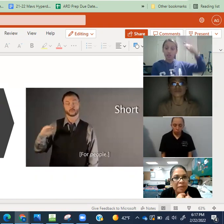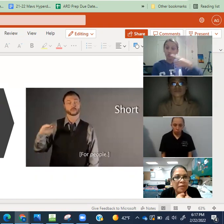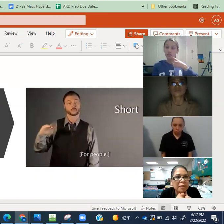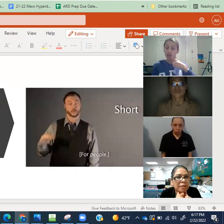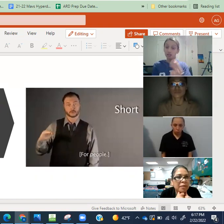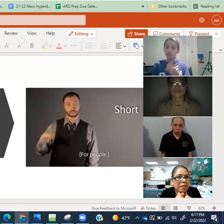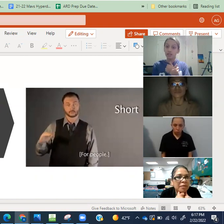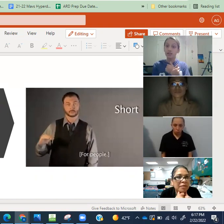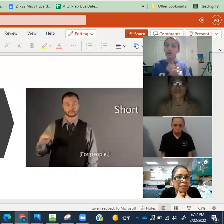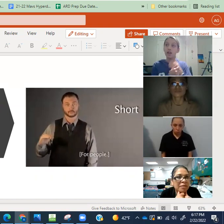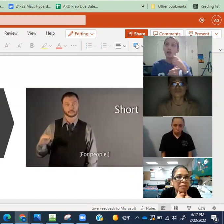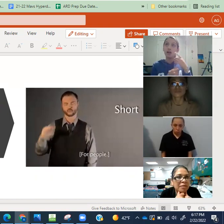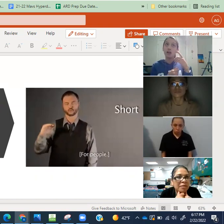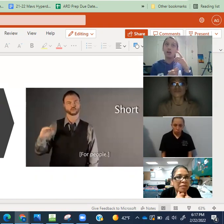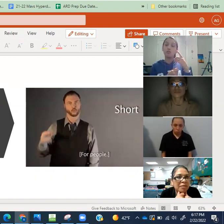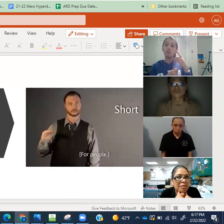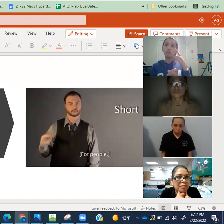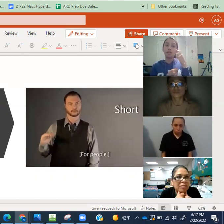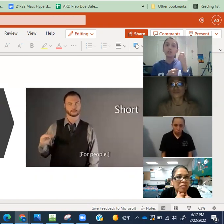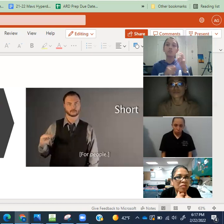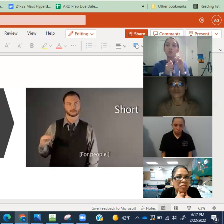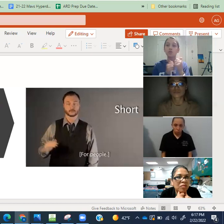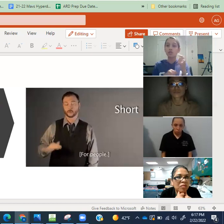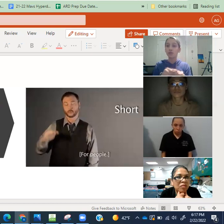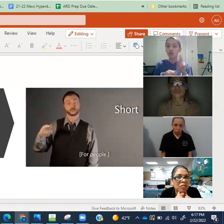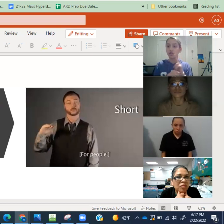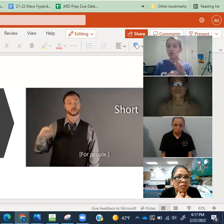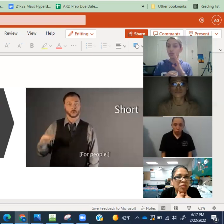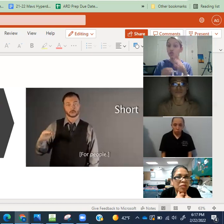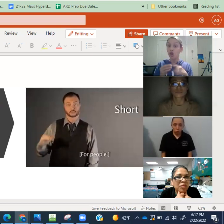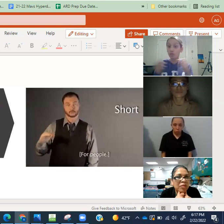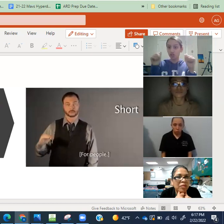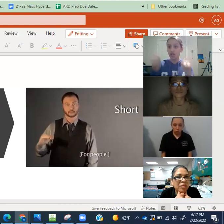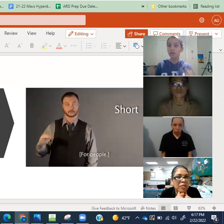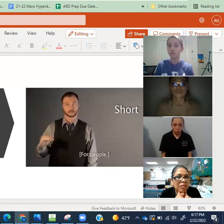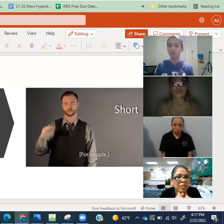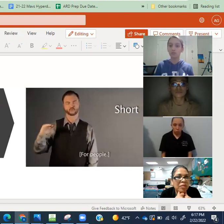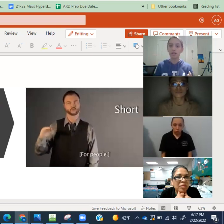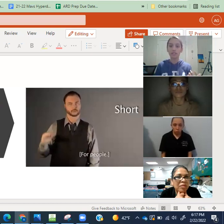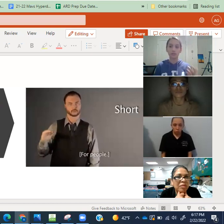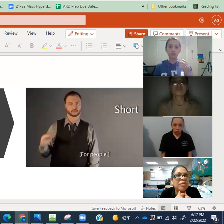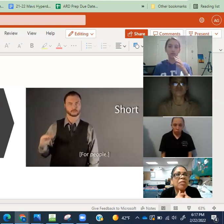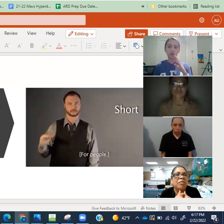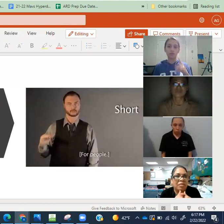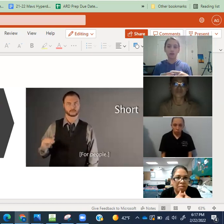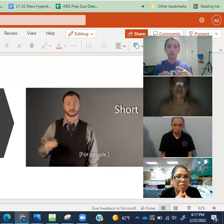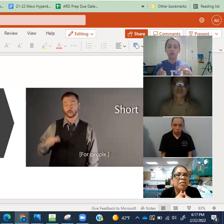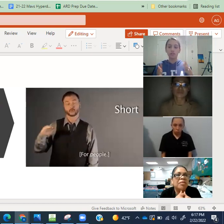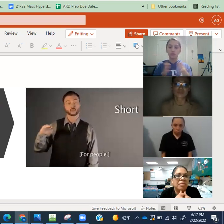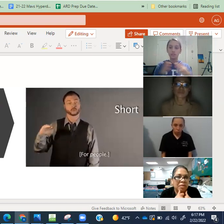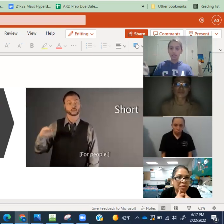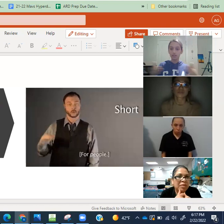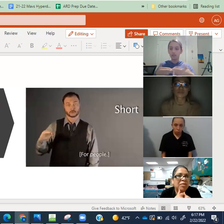height, like you said, Leah, because most of the time you're using it when you talk about shapes, right? Like when you talk